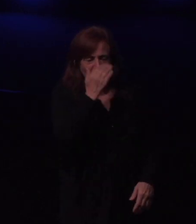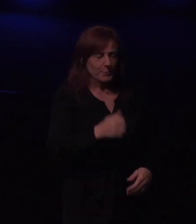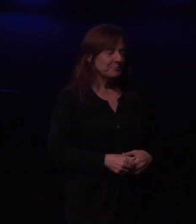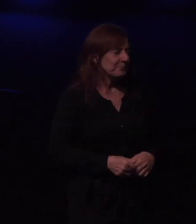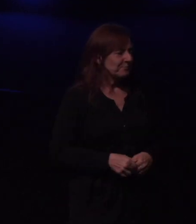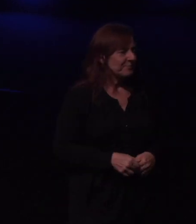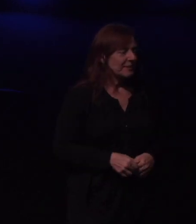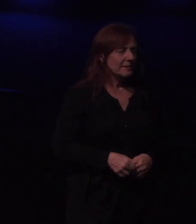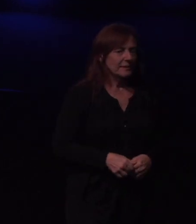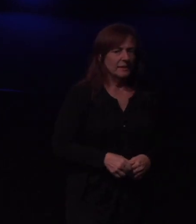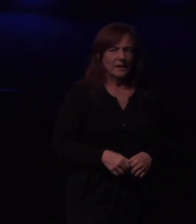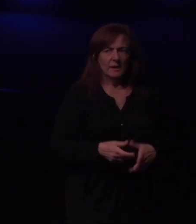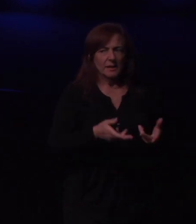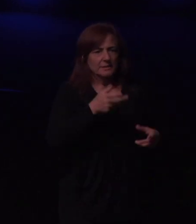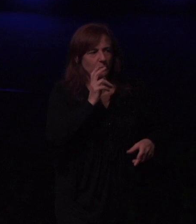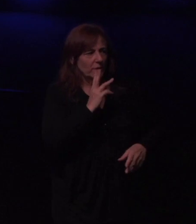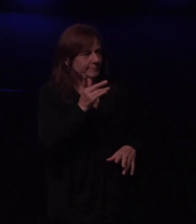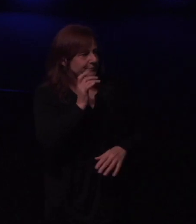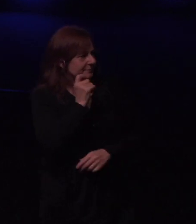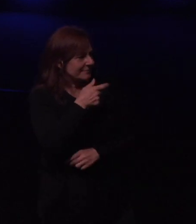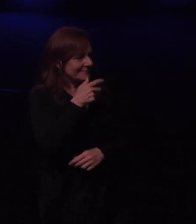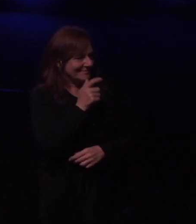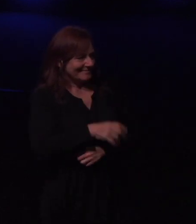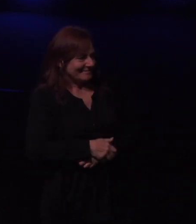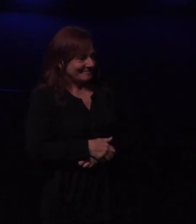Whew. I'm just going to take a drink of water now.